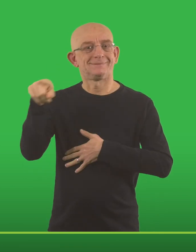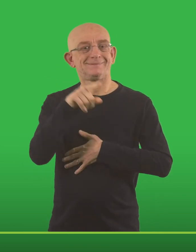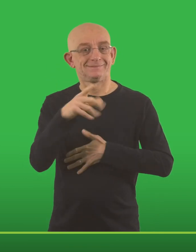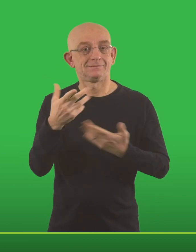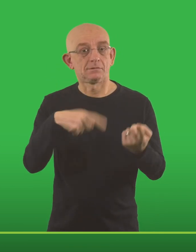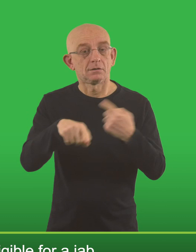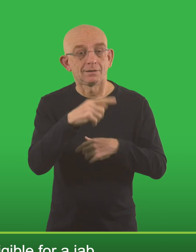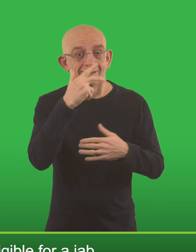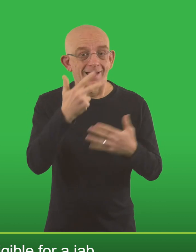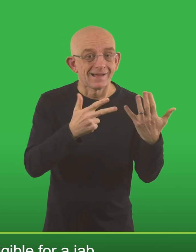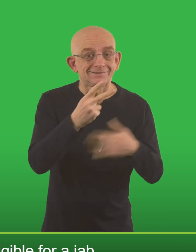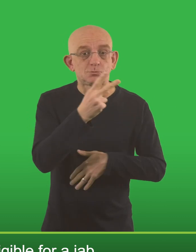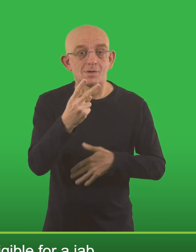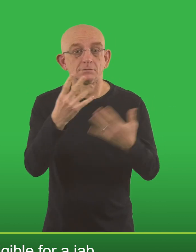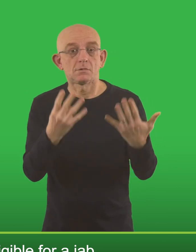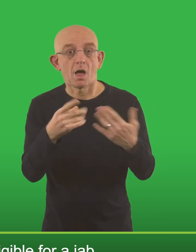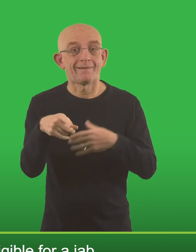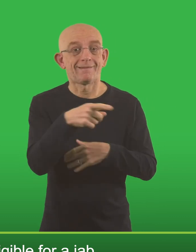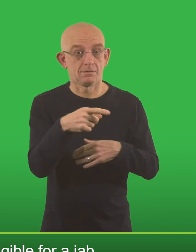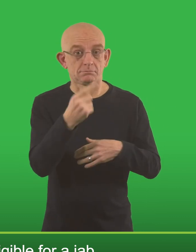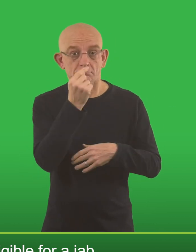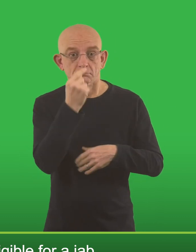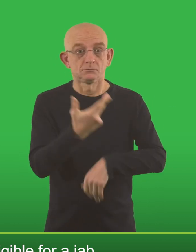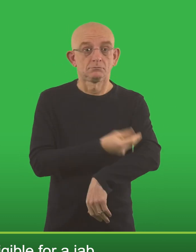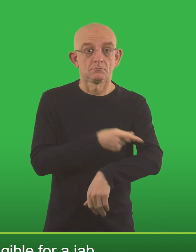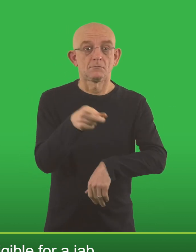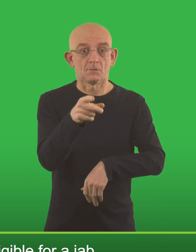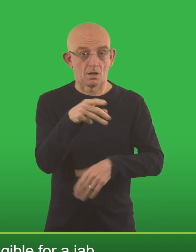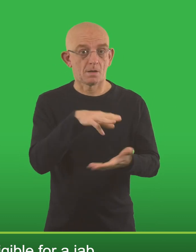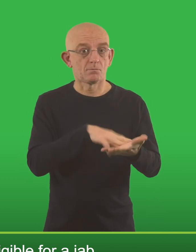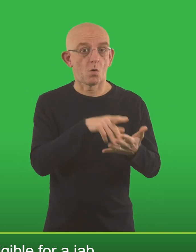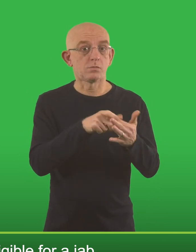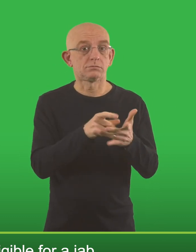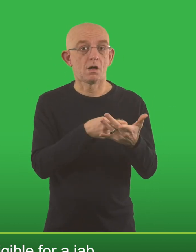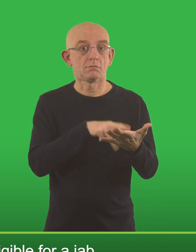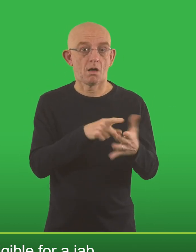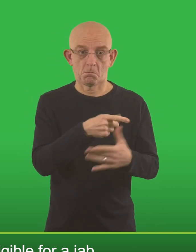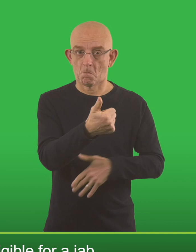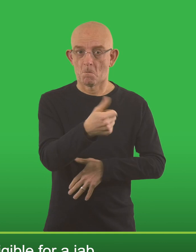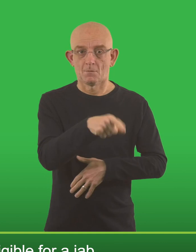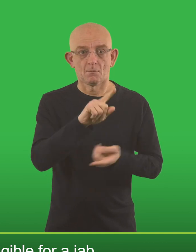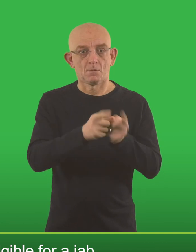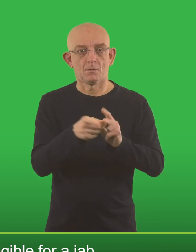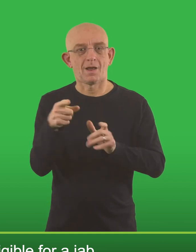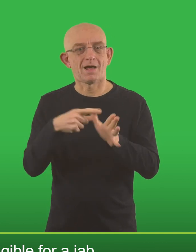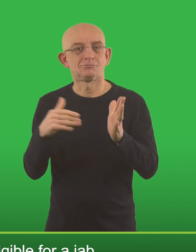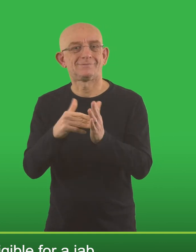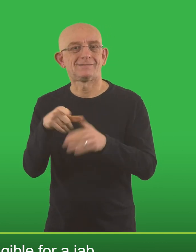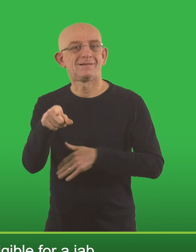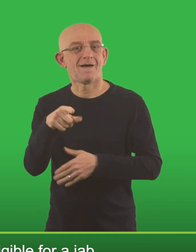Authority. For those aged 18 to 29 who are eligible for a jab, the Moderna vaccine provides